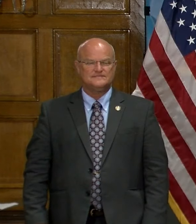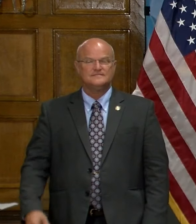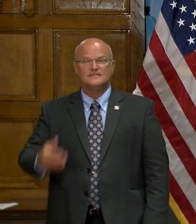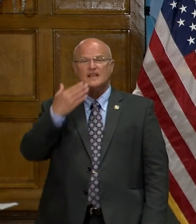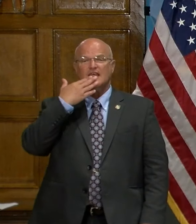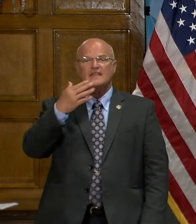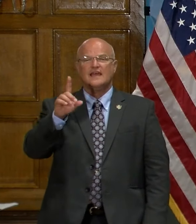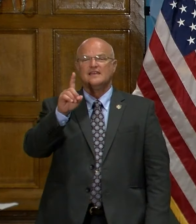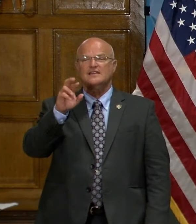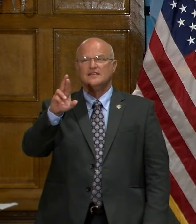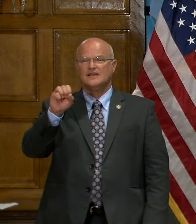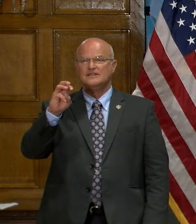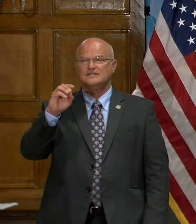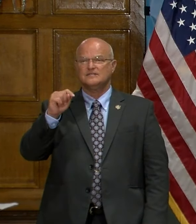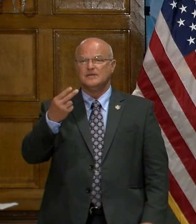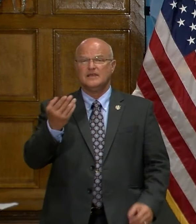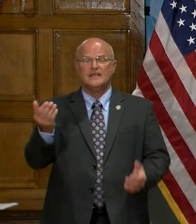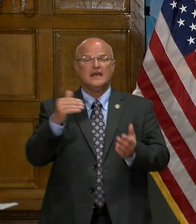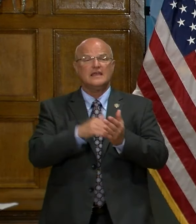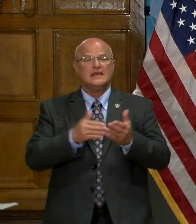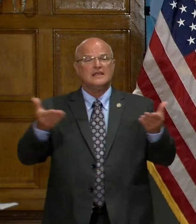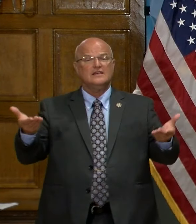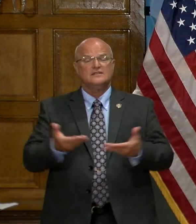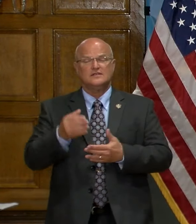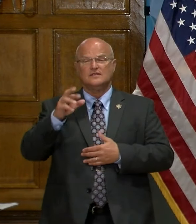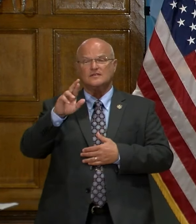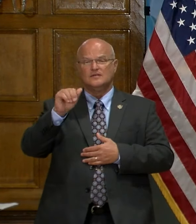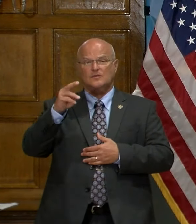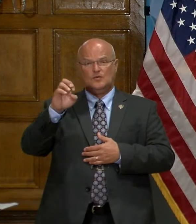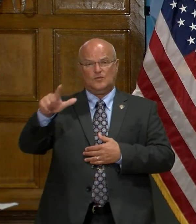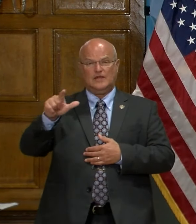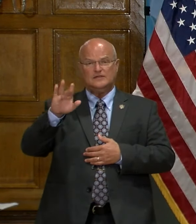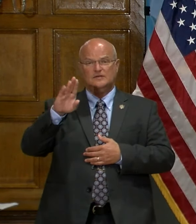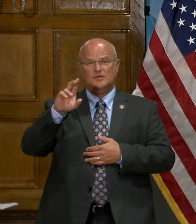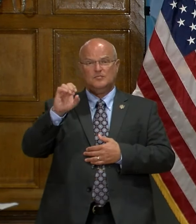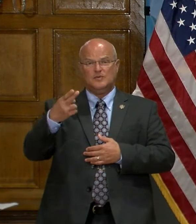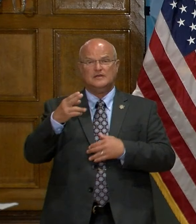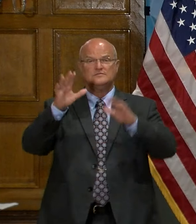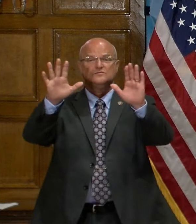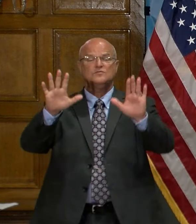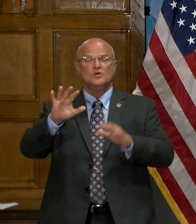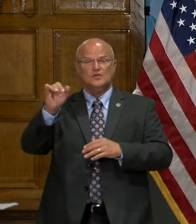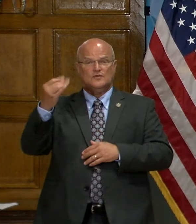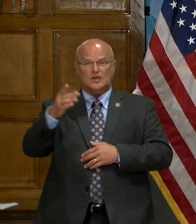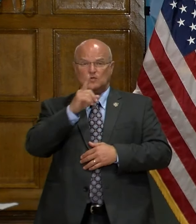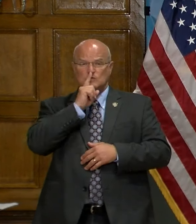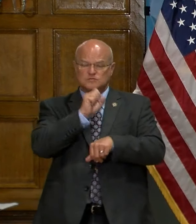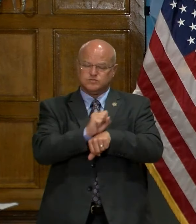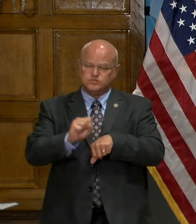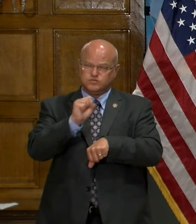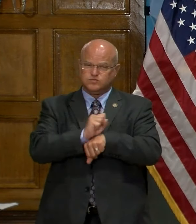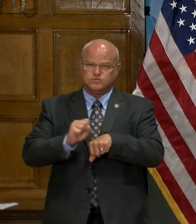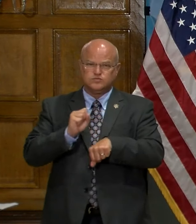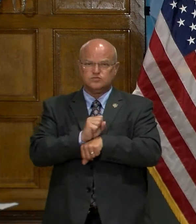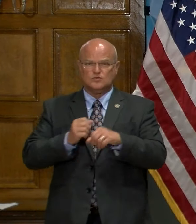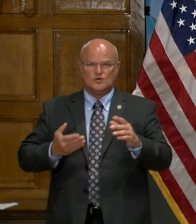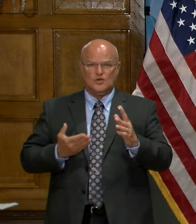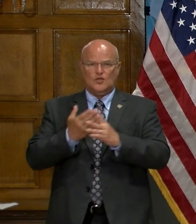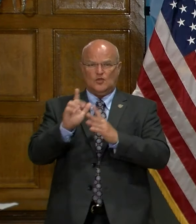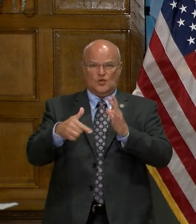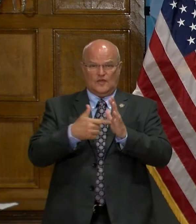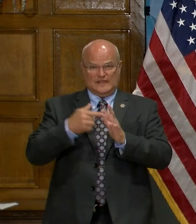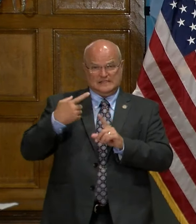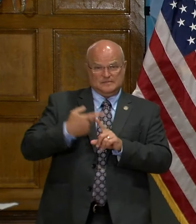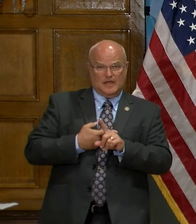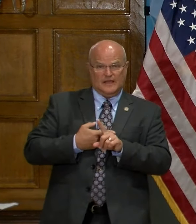Thank you, Dr. Smith. And again, I wanted to introduce Rachel Bunch, who's done a great job in really working hard through